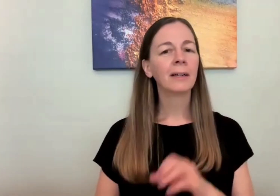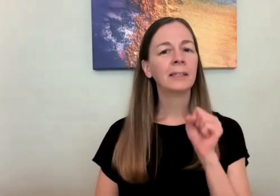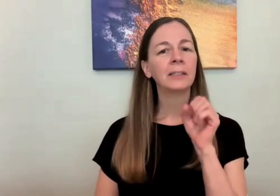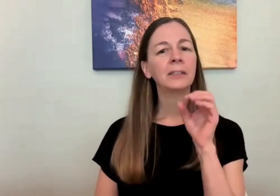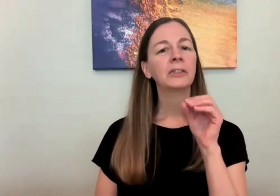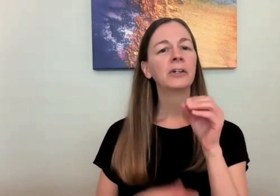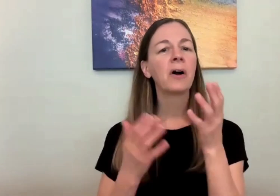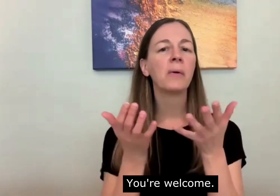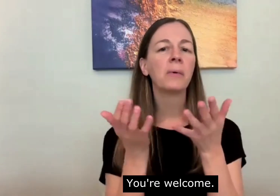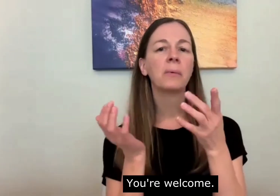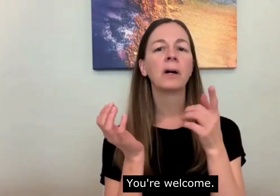You're welcome.